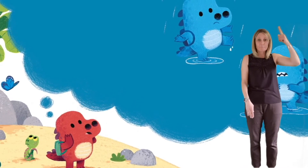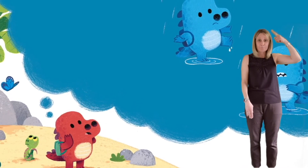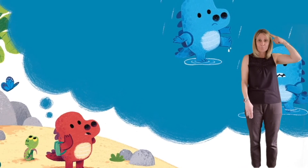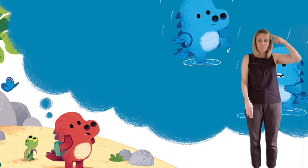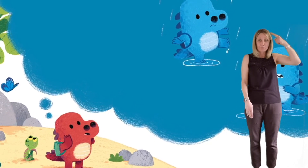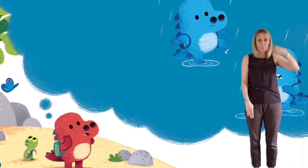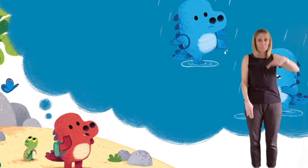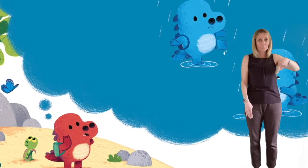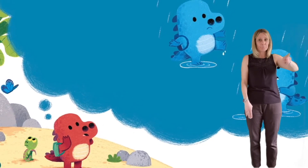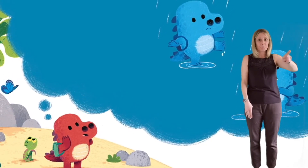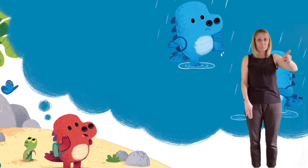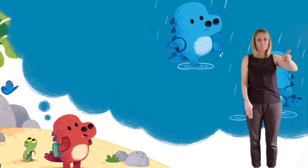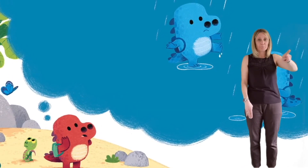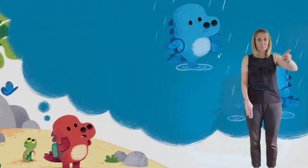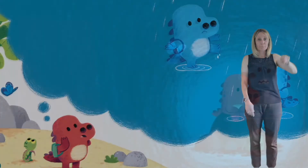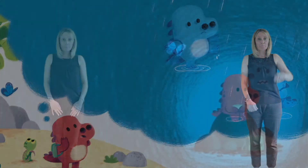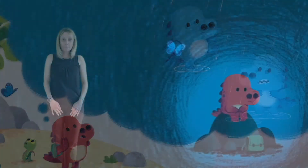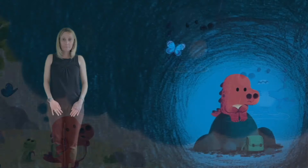definitely gone.